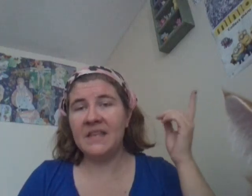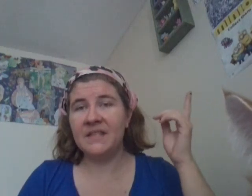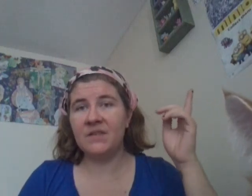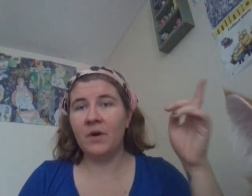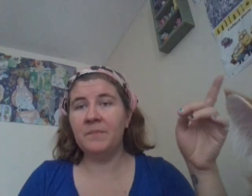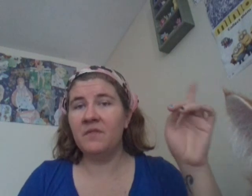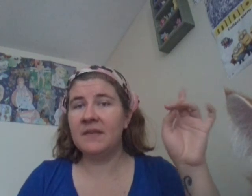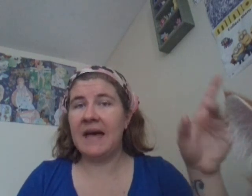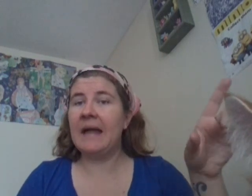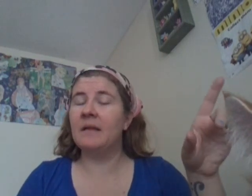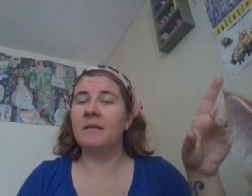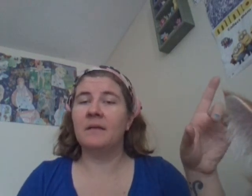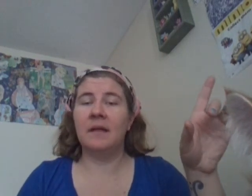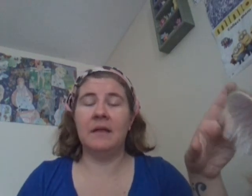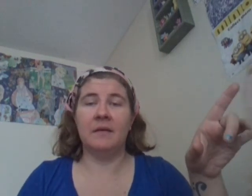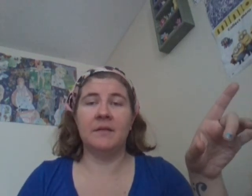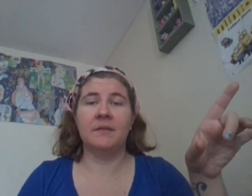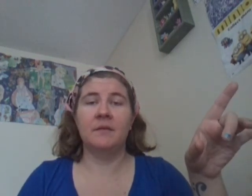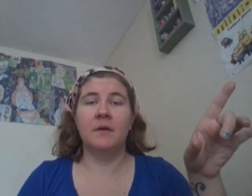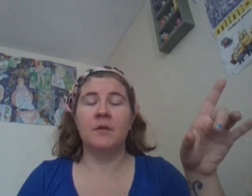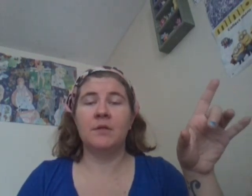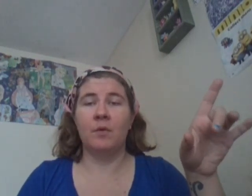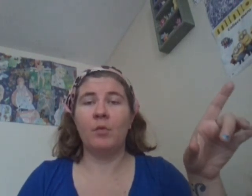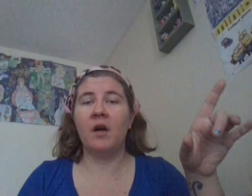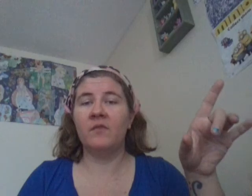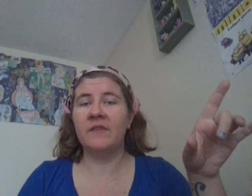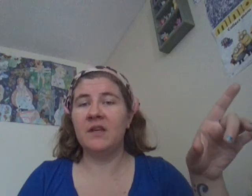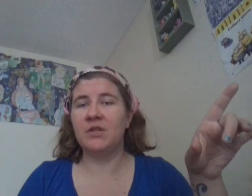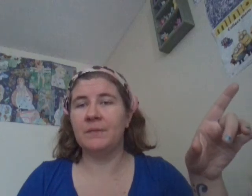As disruptive as that is to normal conversation,